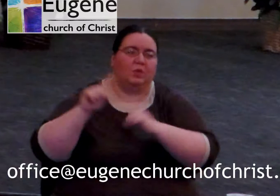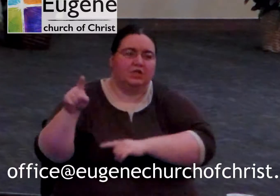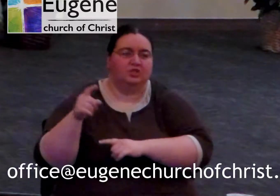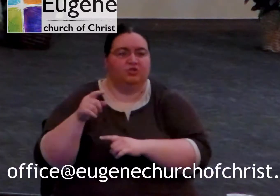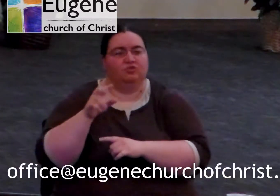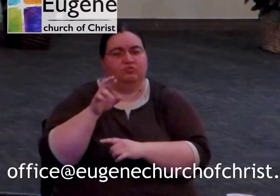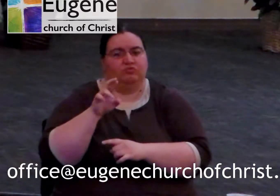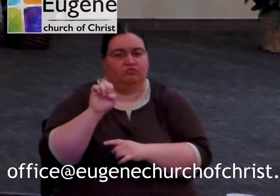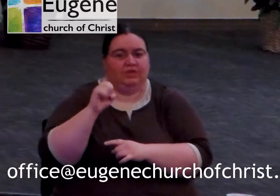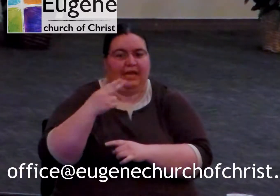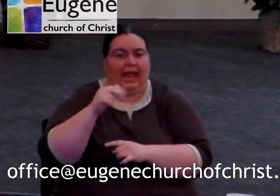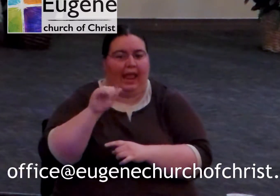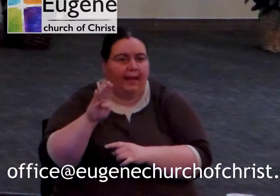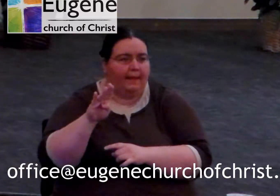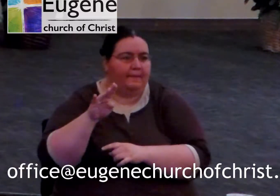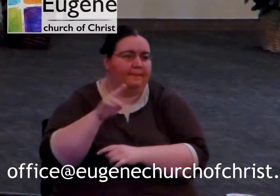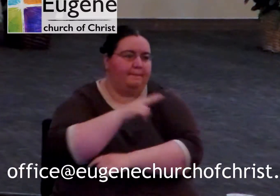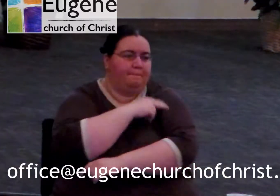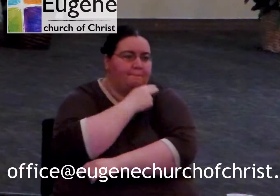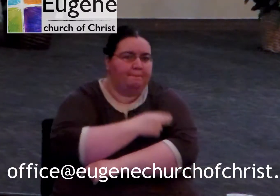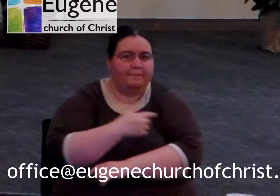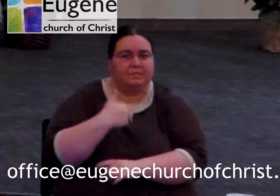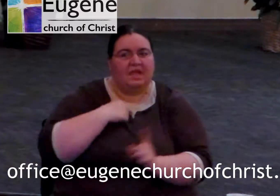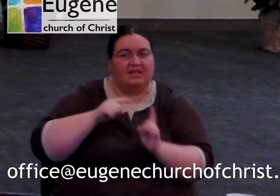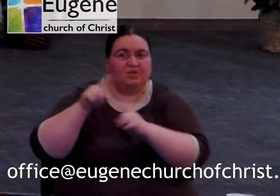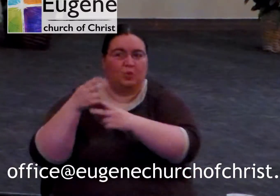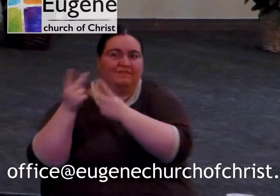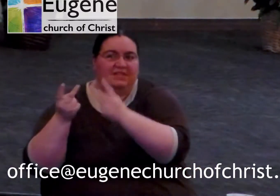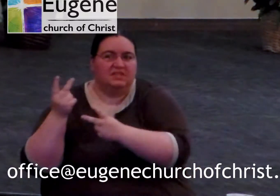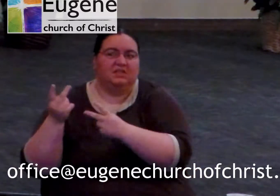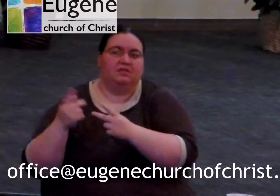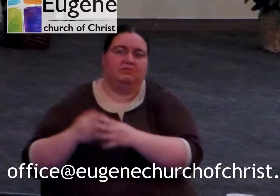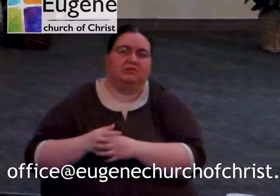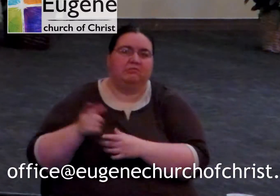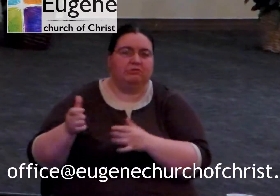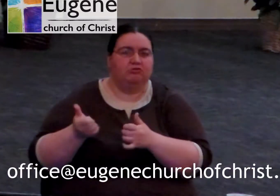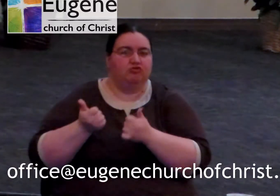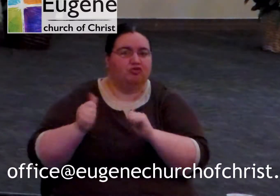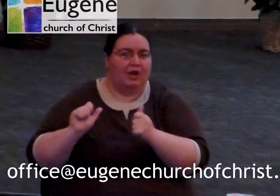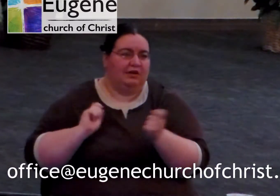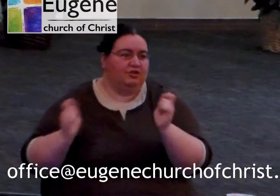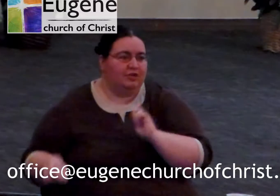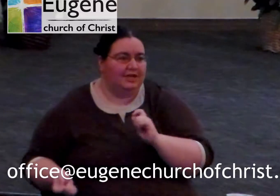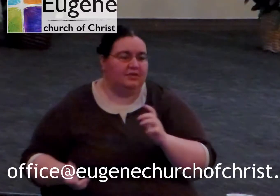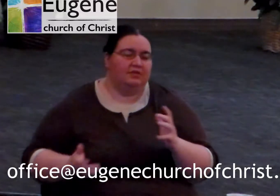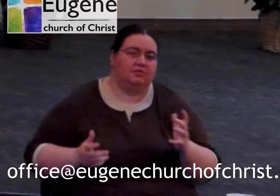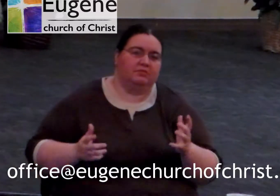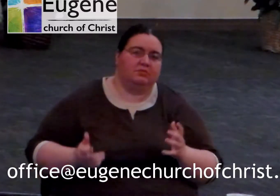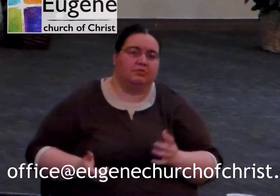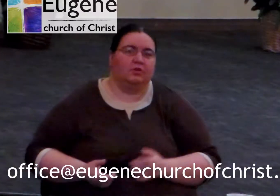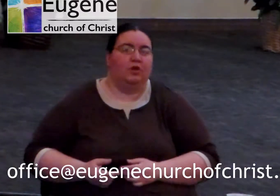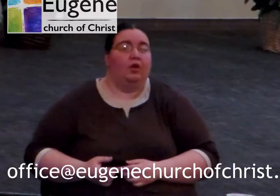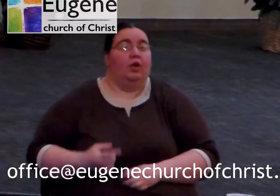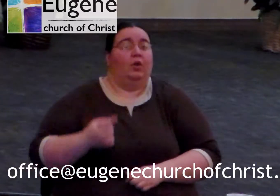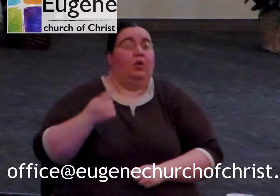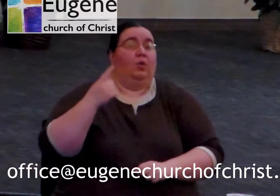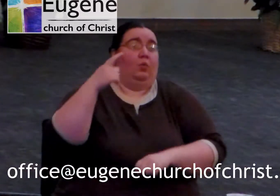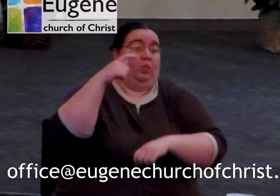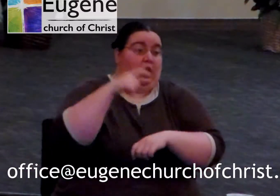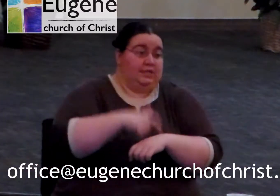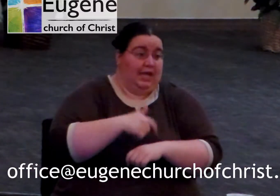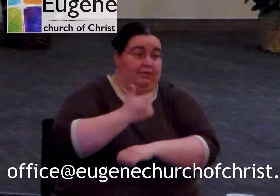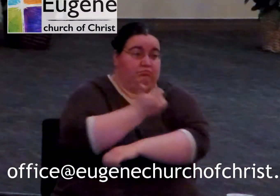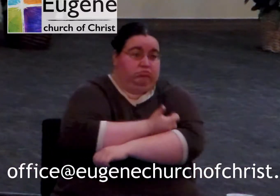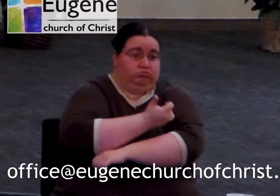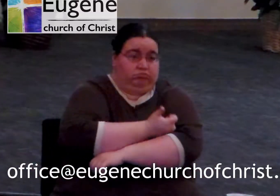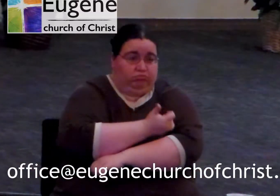together. And then she would jump back into it. While she was high, during a period of pretty heavy drug use, she got pregnant, and